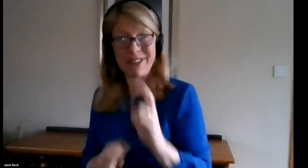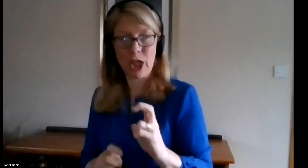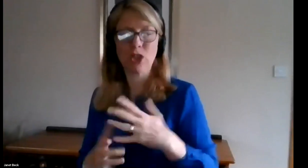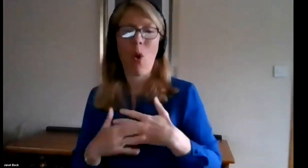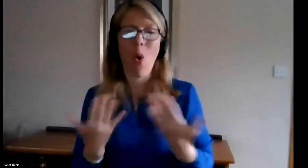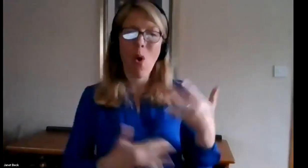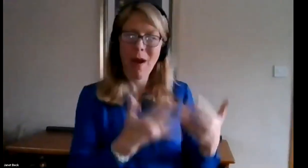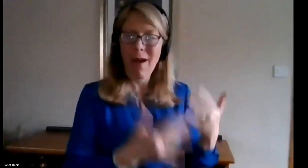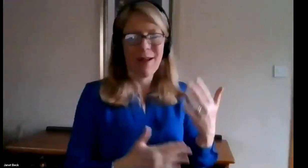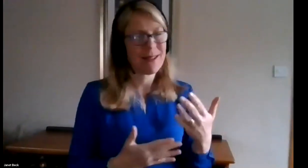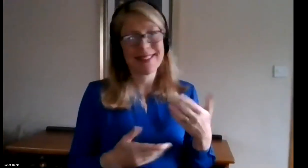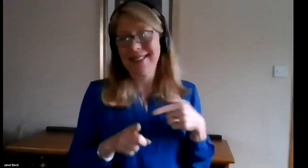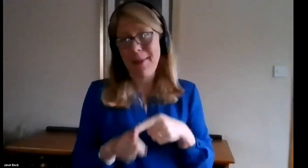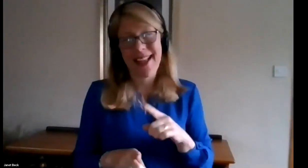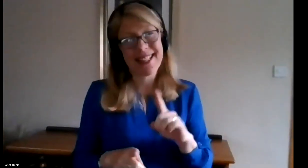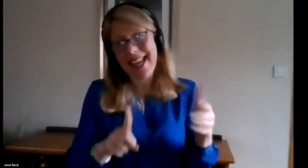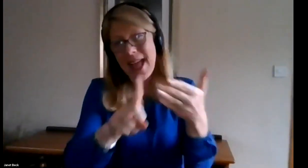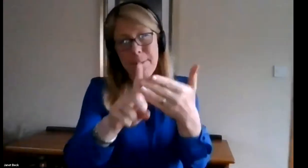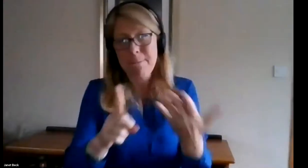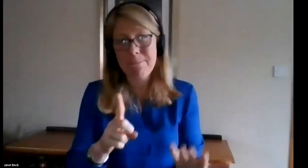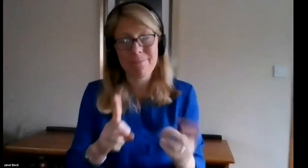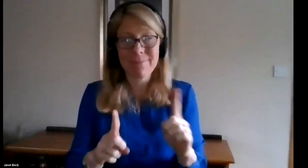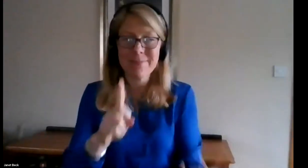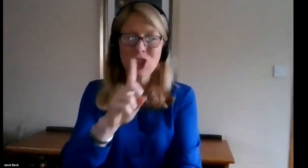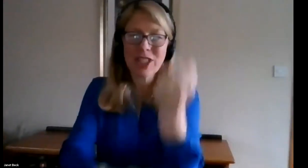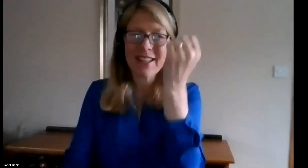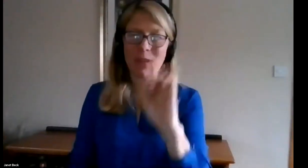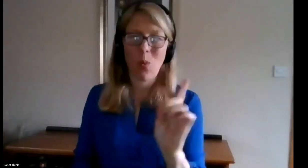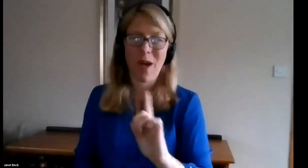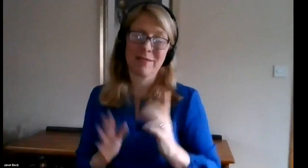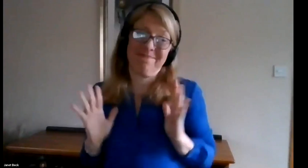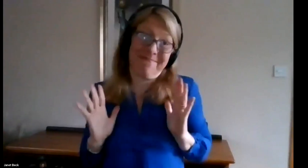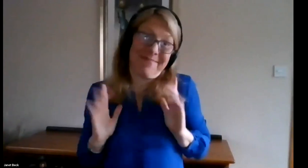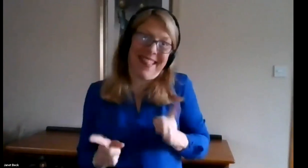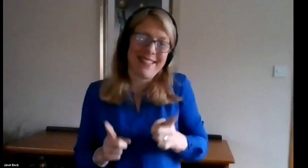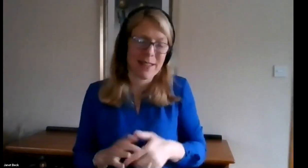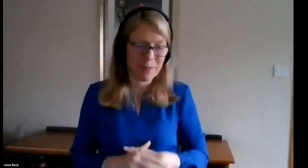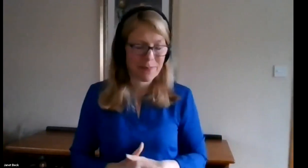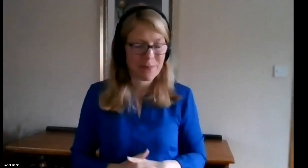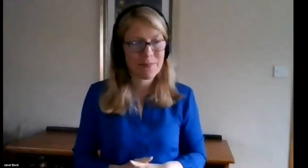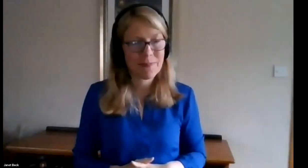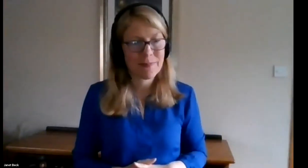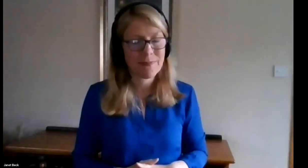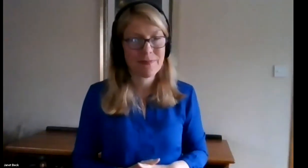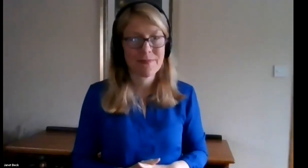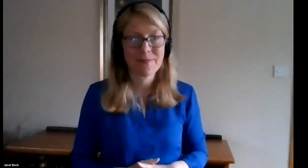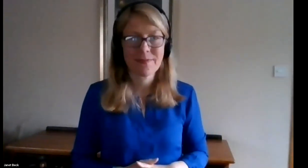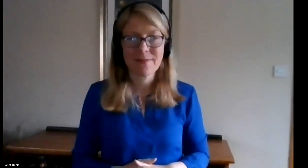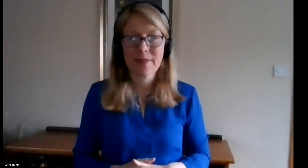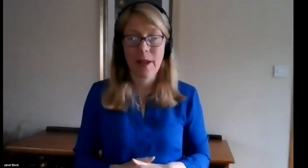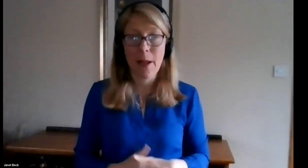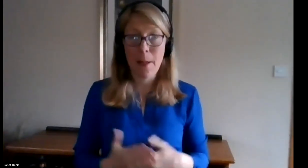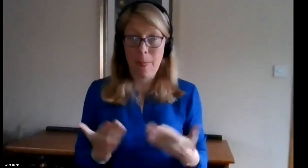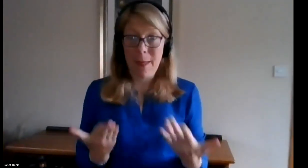trying to find out and how will the tools help you to do that. Certainly currently, and I